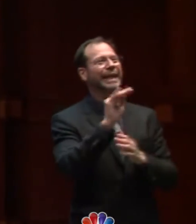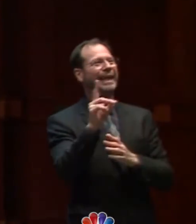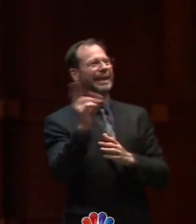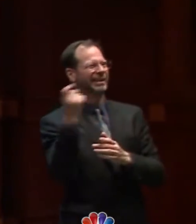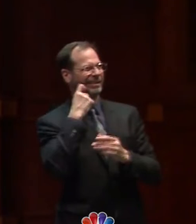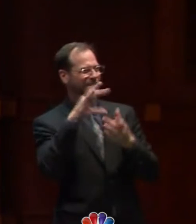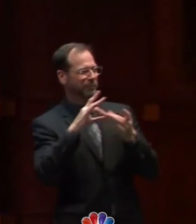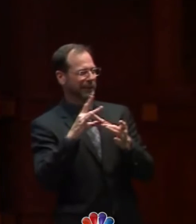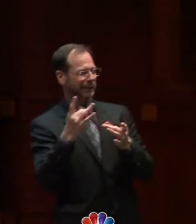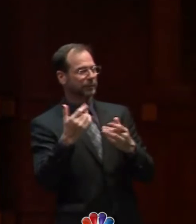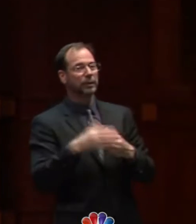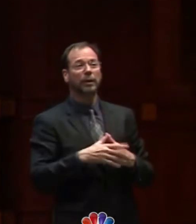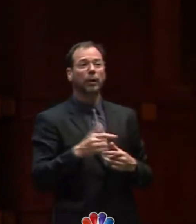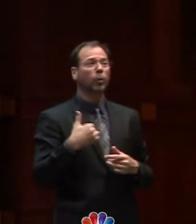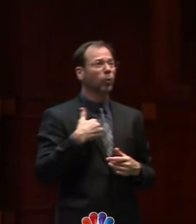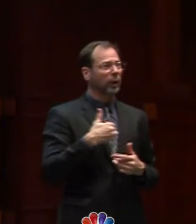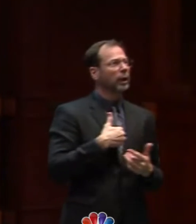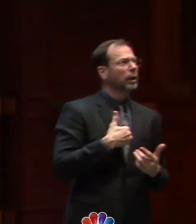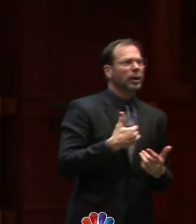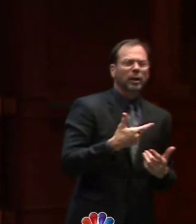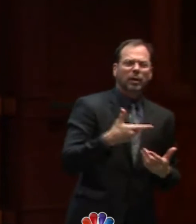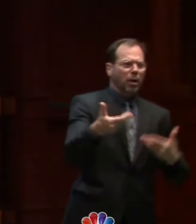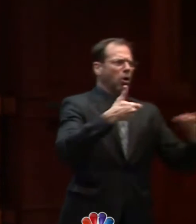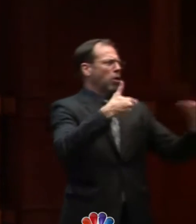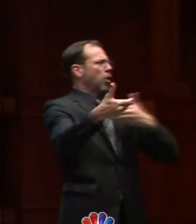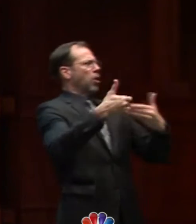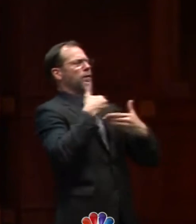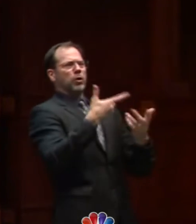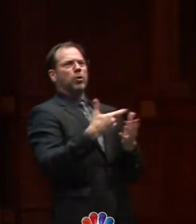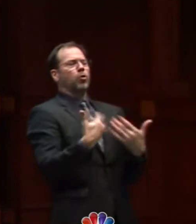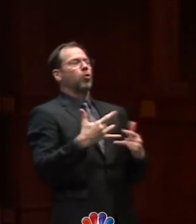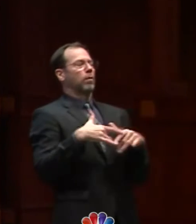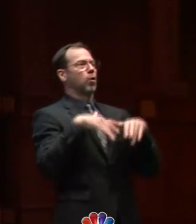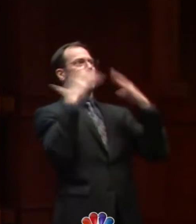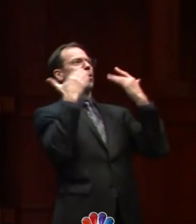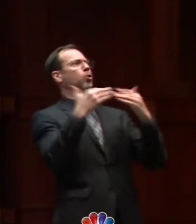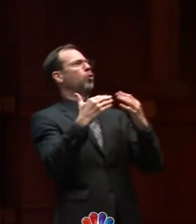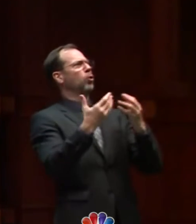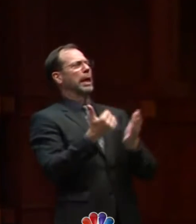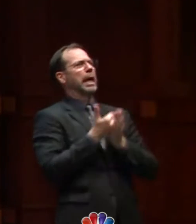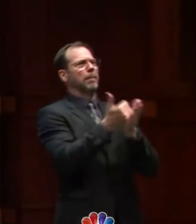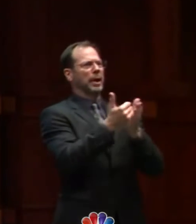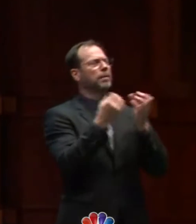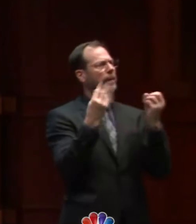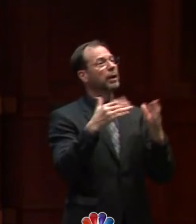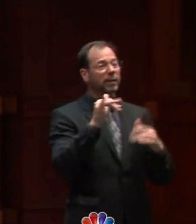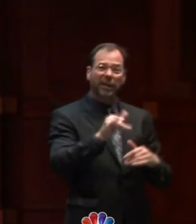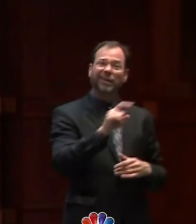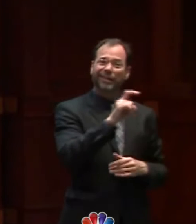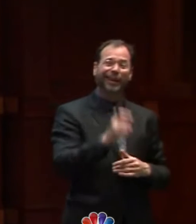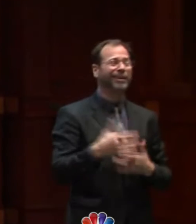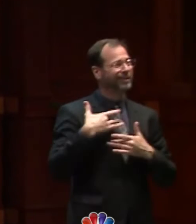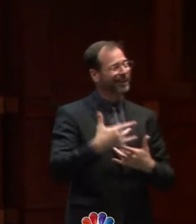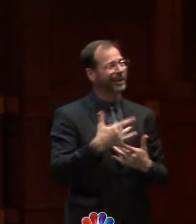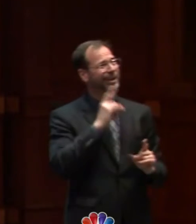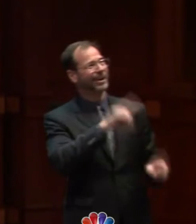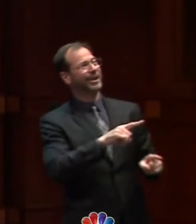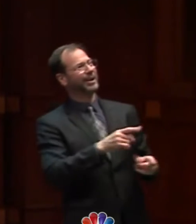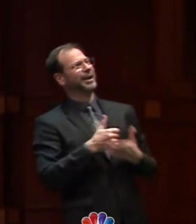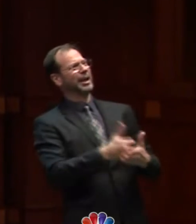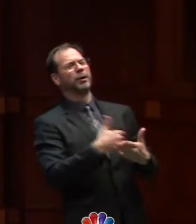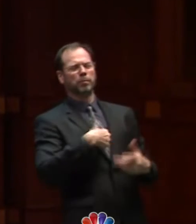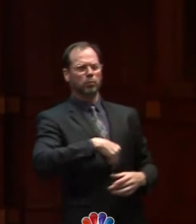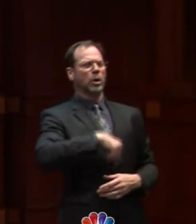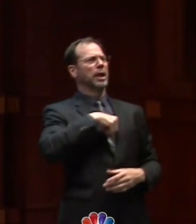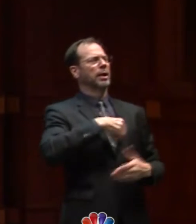is we've been overwhelmed with offers of supplies and volunteers to help. And this is the way that Texans respond, and we are so